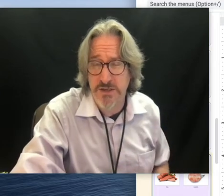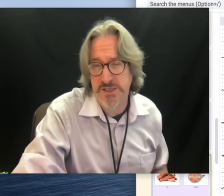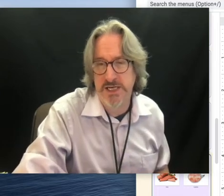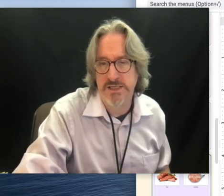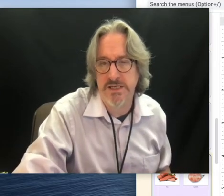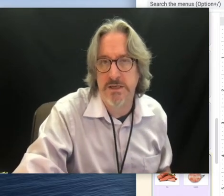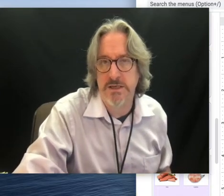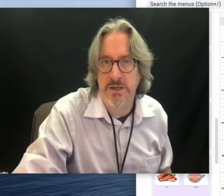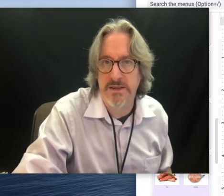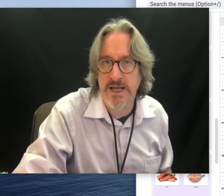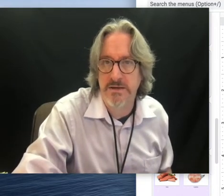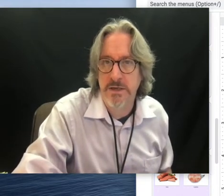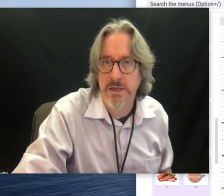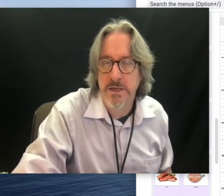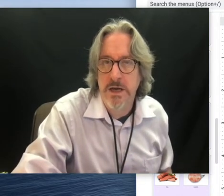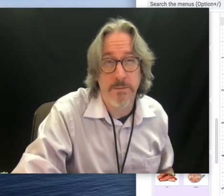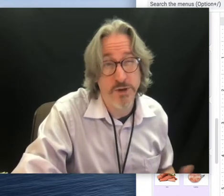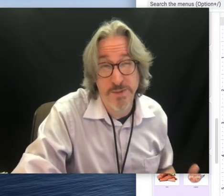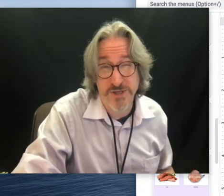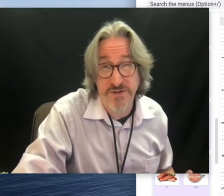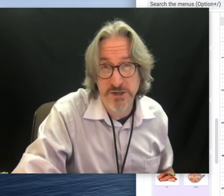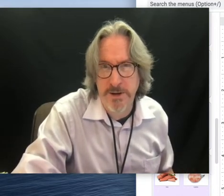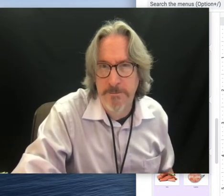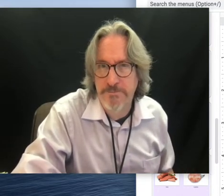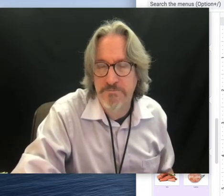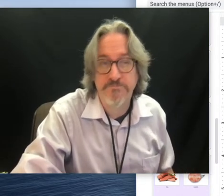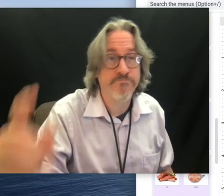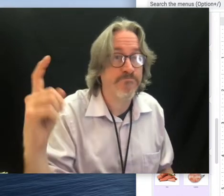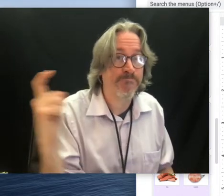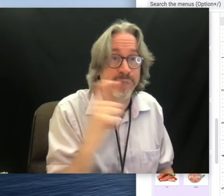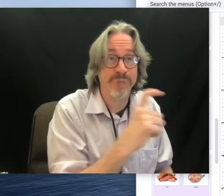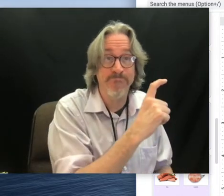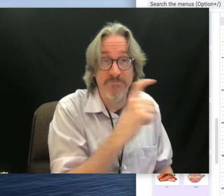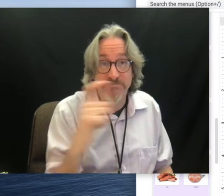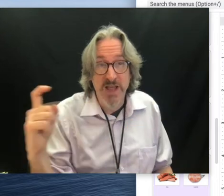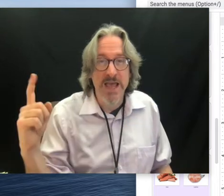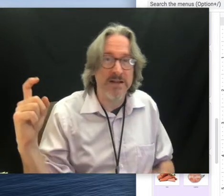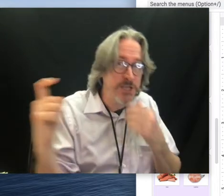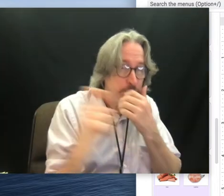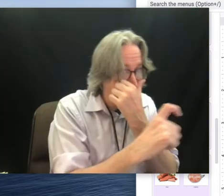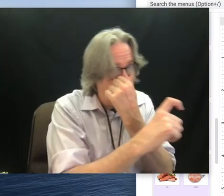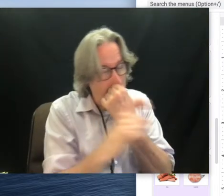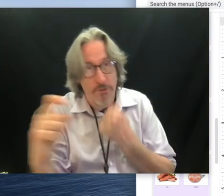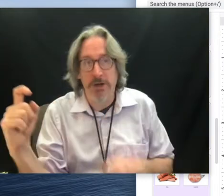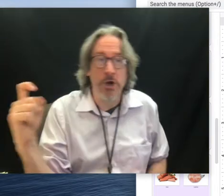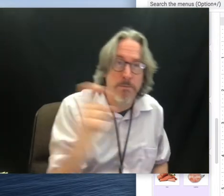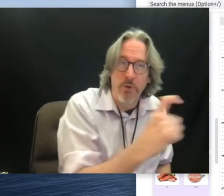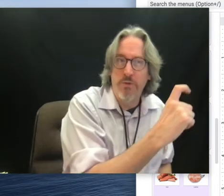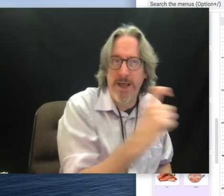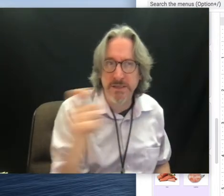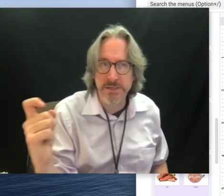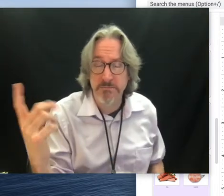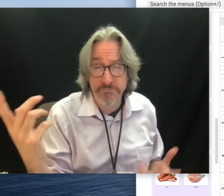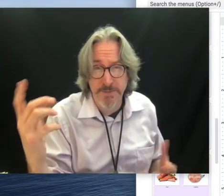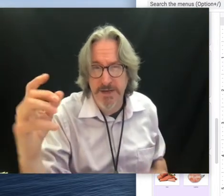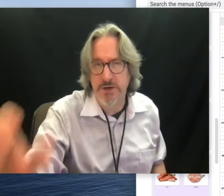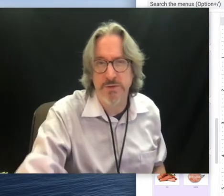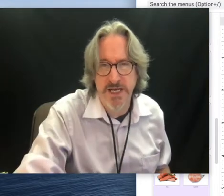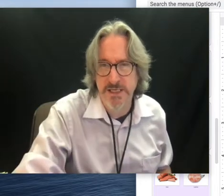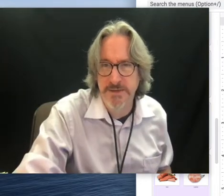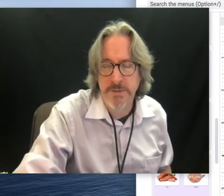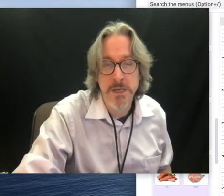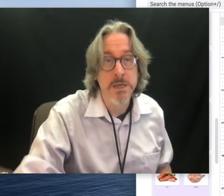some regional signs that look like that. Most people just fingerspell. I've seen shrimp and prawn go both ways,